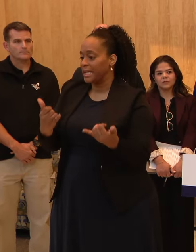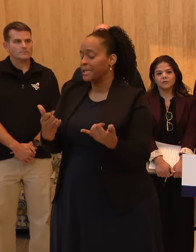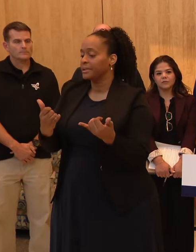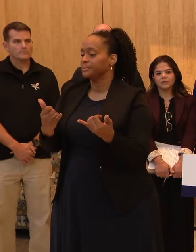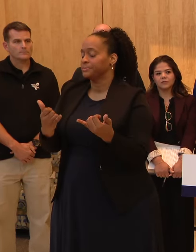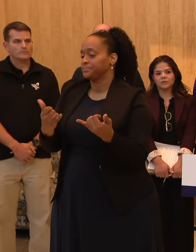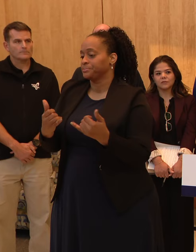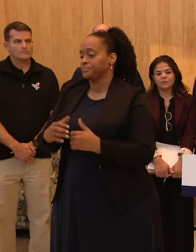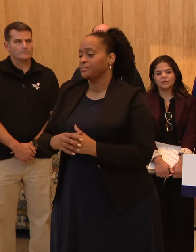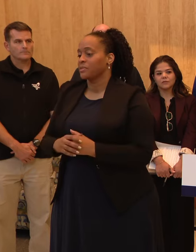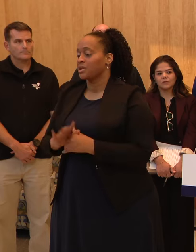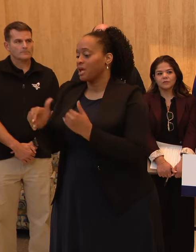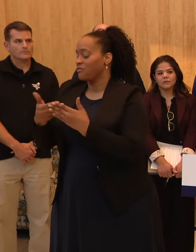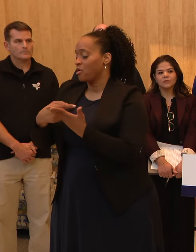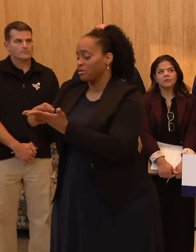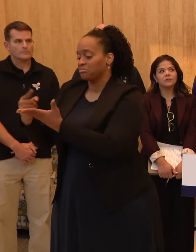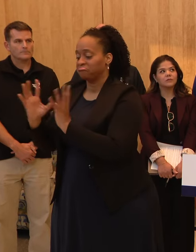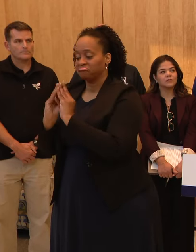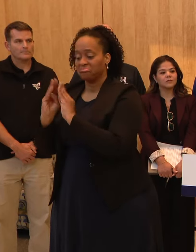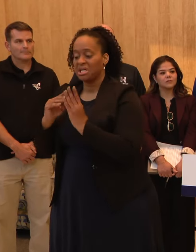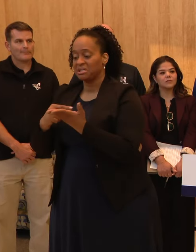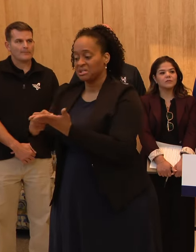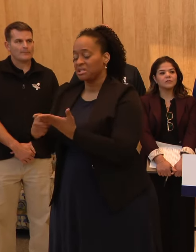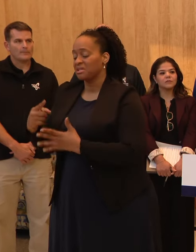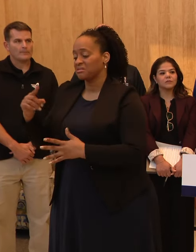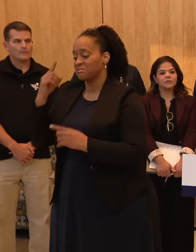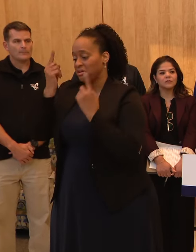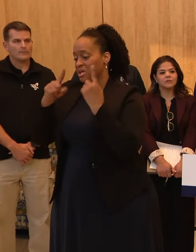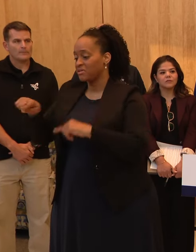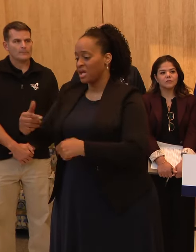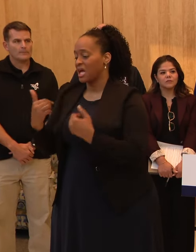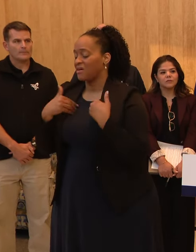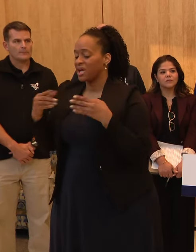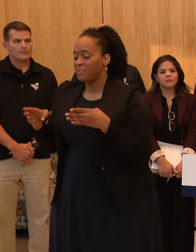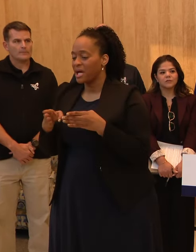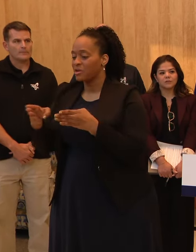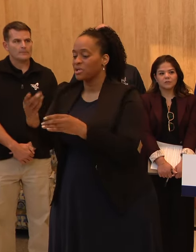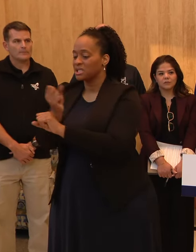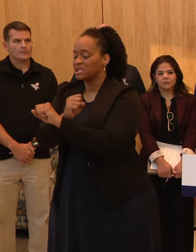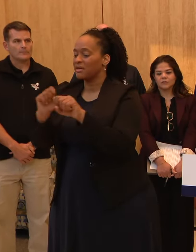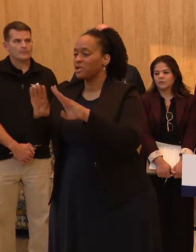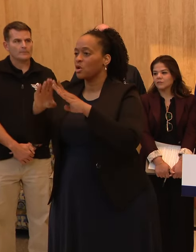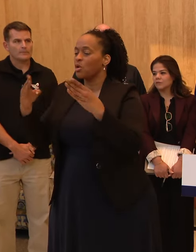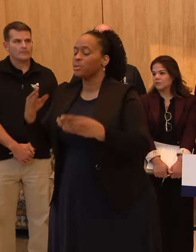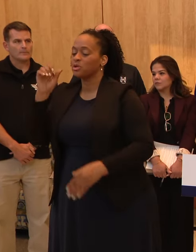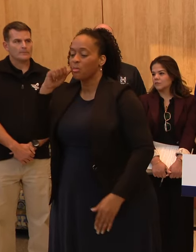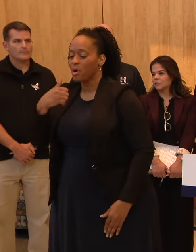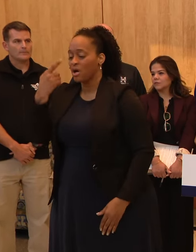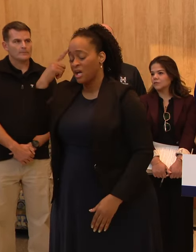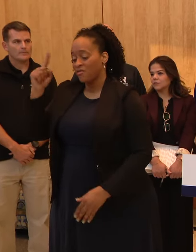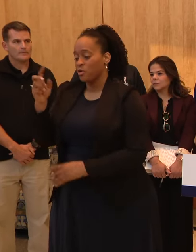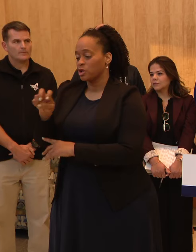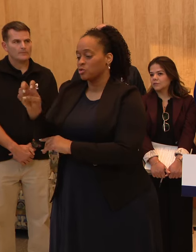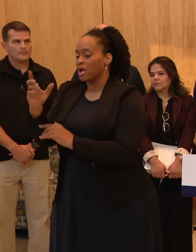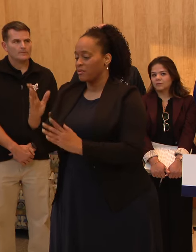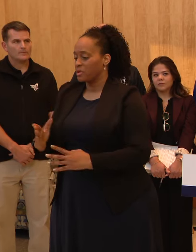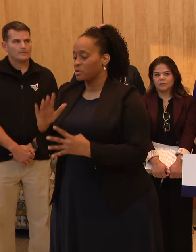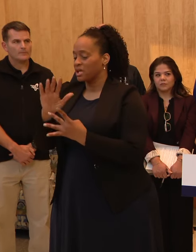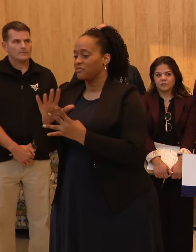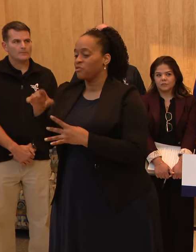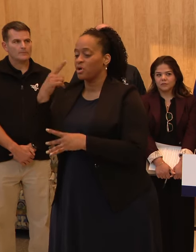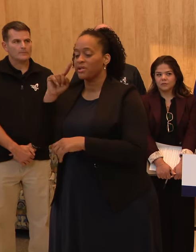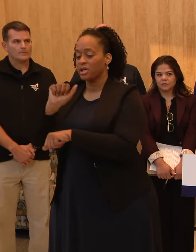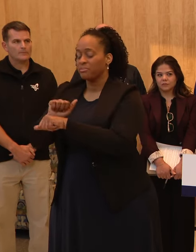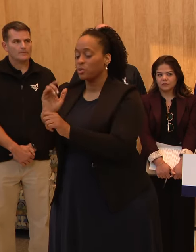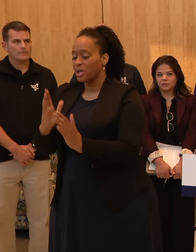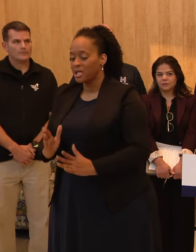all met, discussed, and they think they have a pathway to safely open tomorrow for travelers and for the